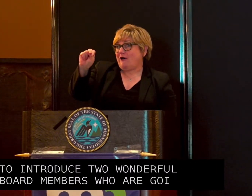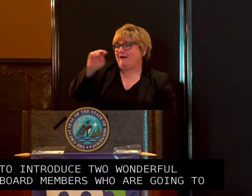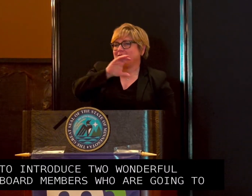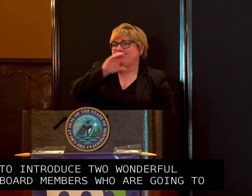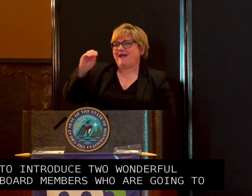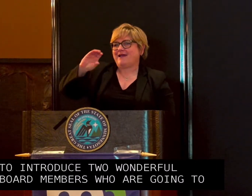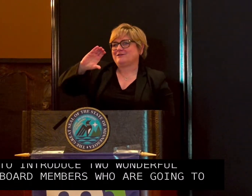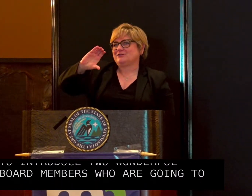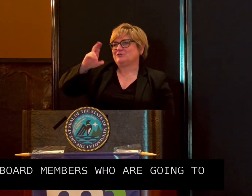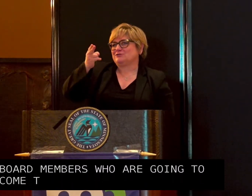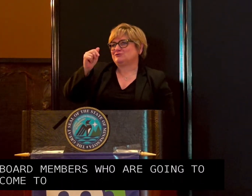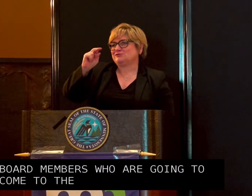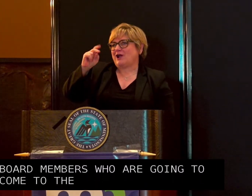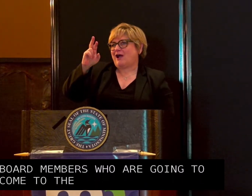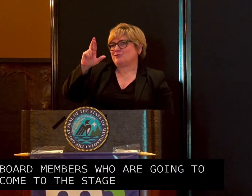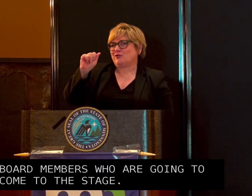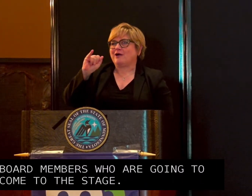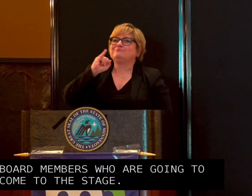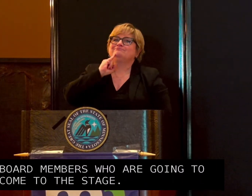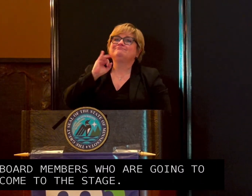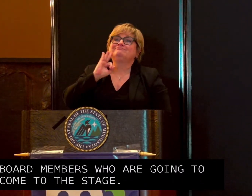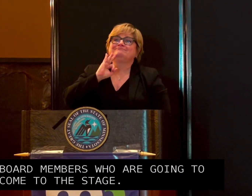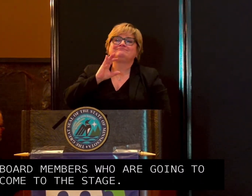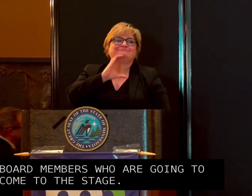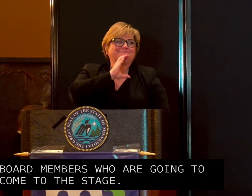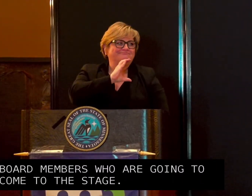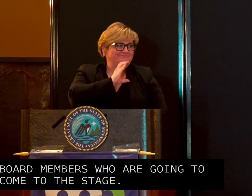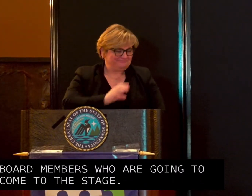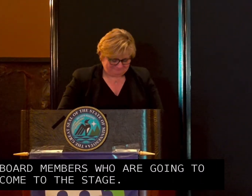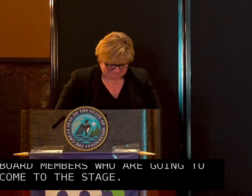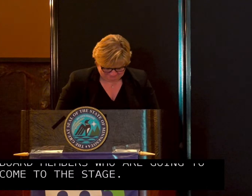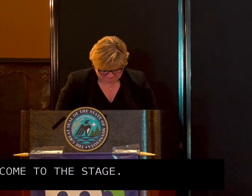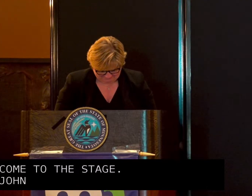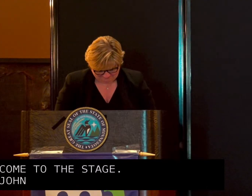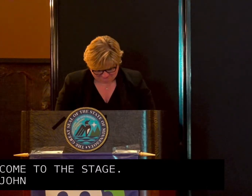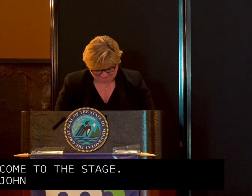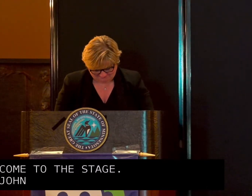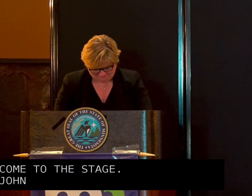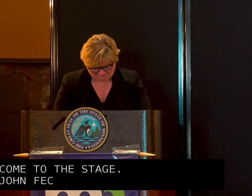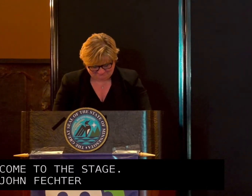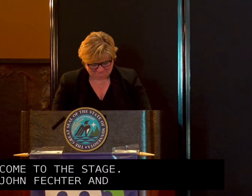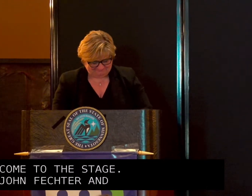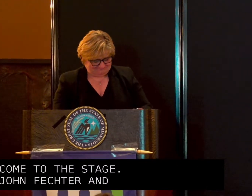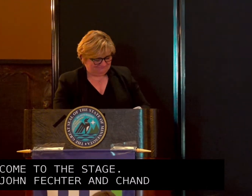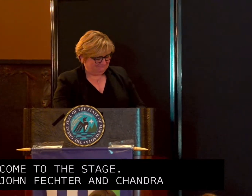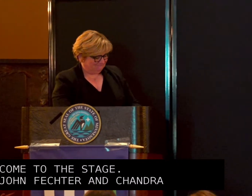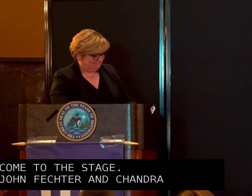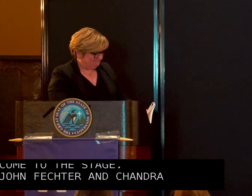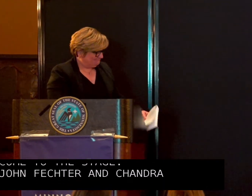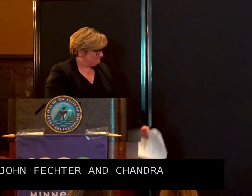stage, John Fechter and Chandra Petersen.